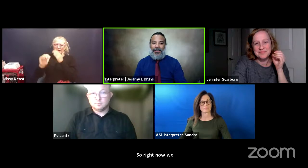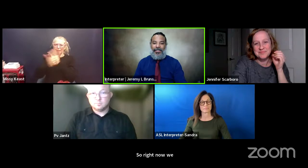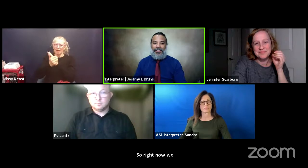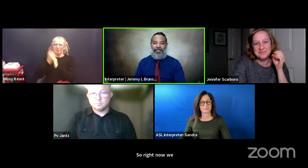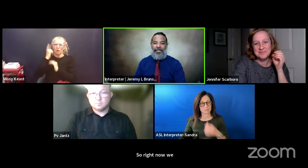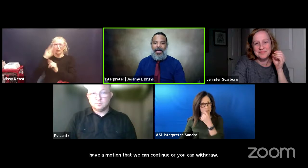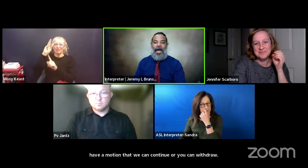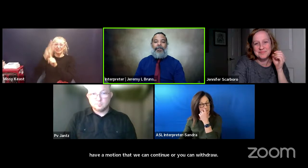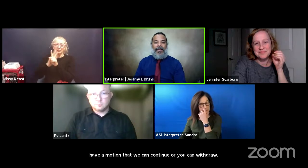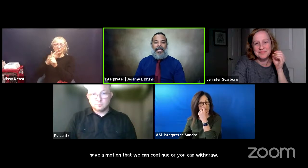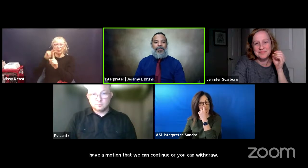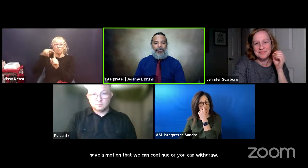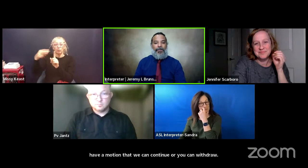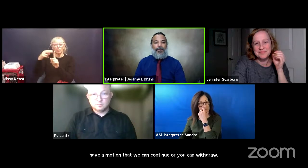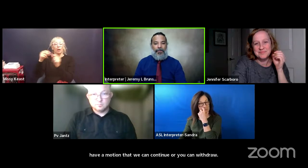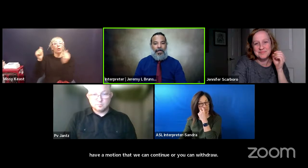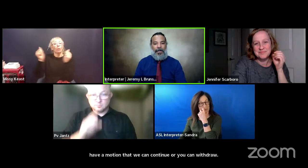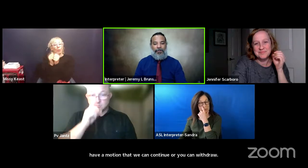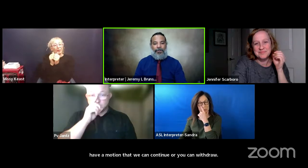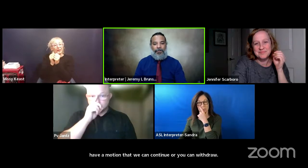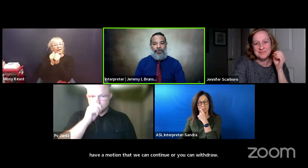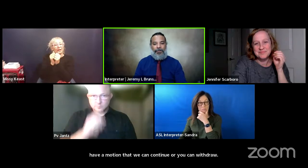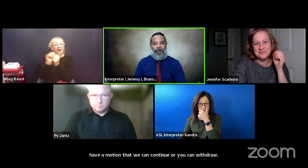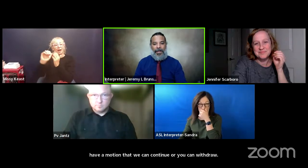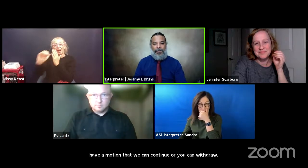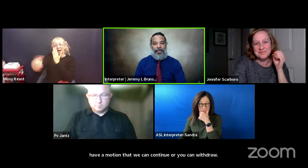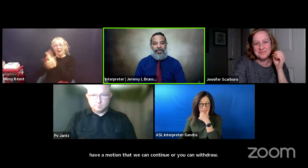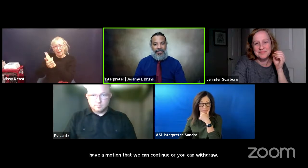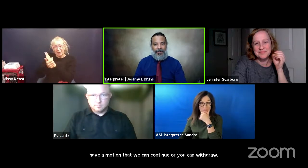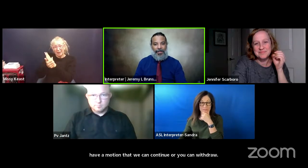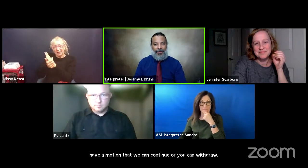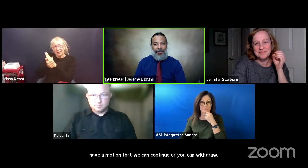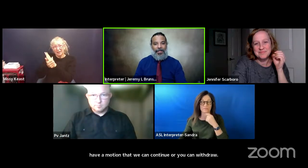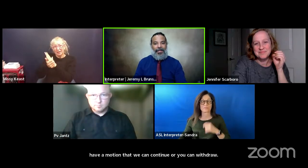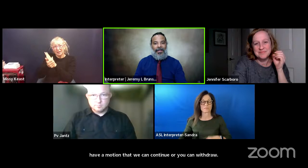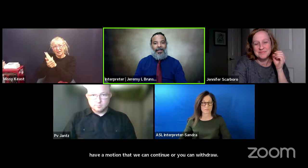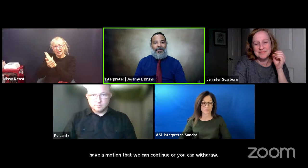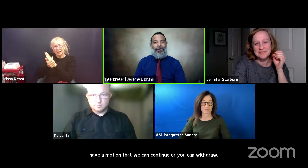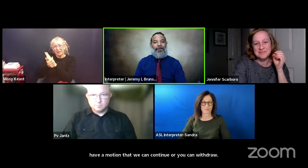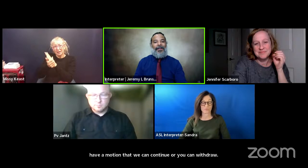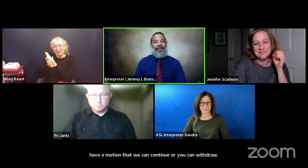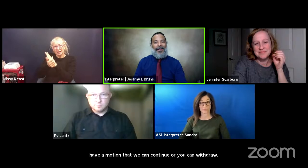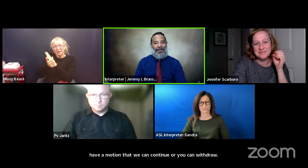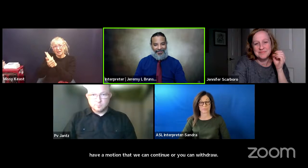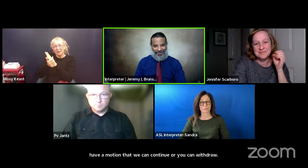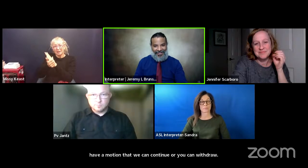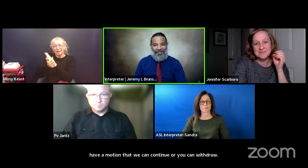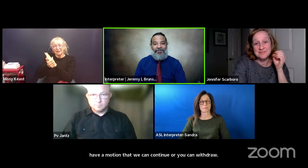Commissioner Keist, I'm going to keep the amendment, the 6-month